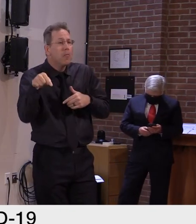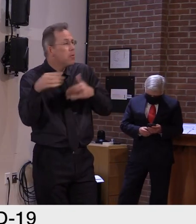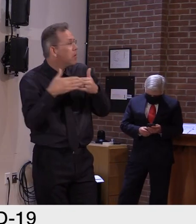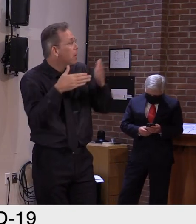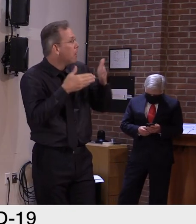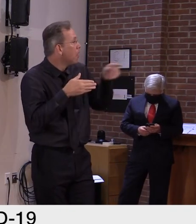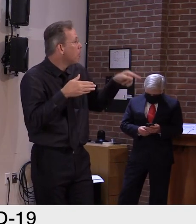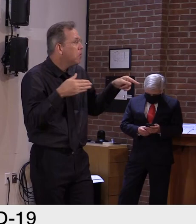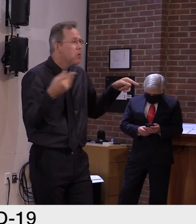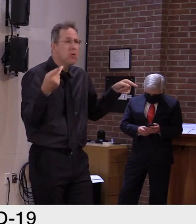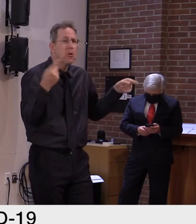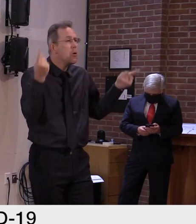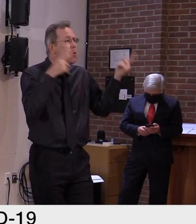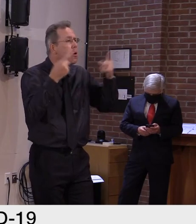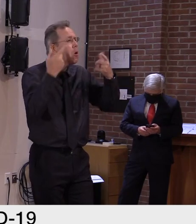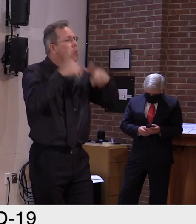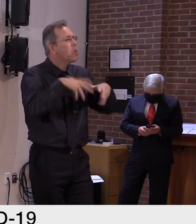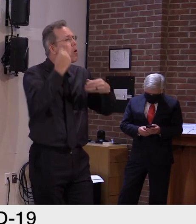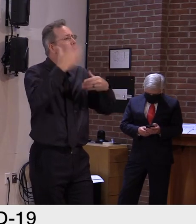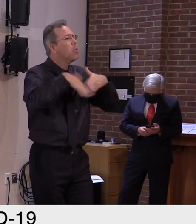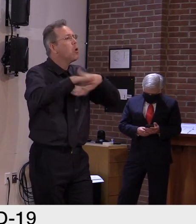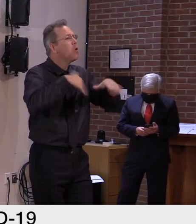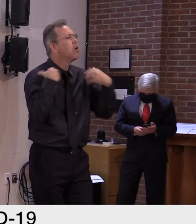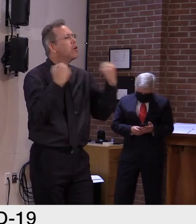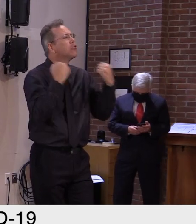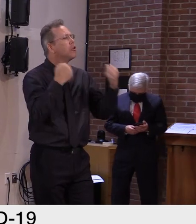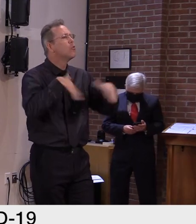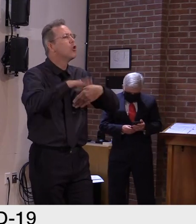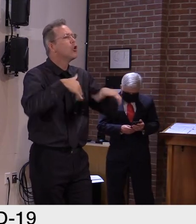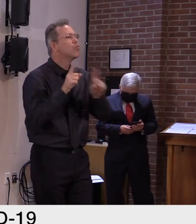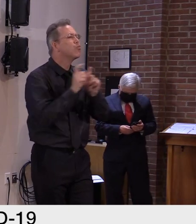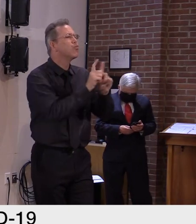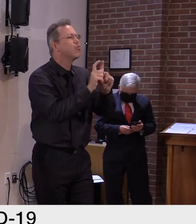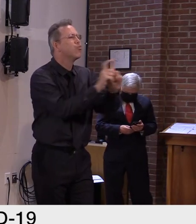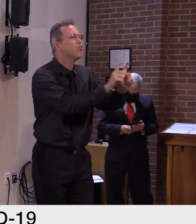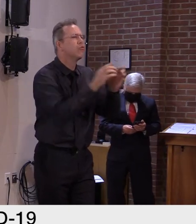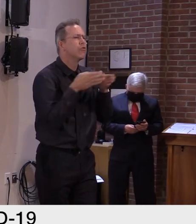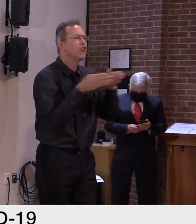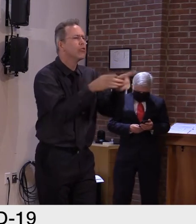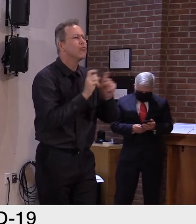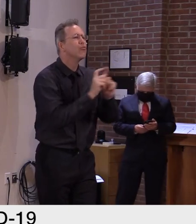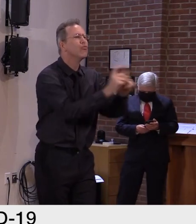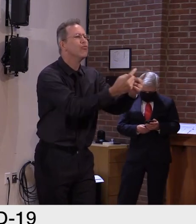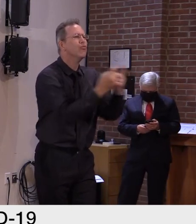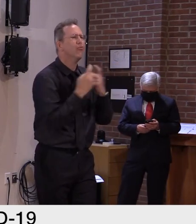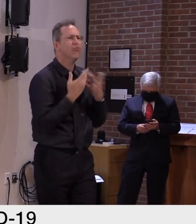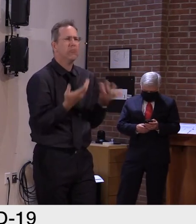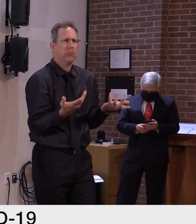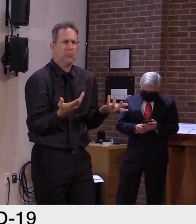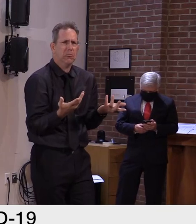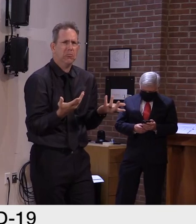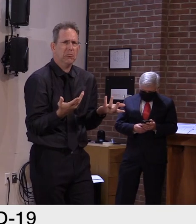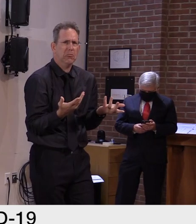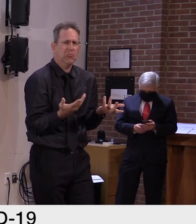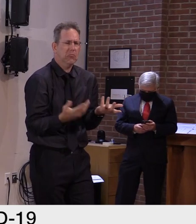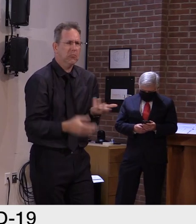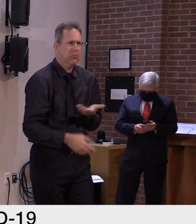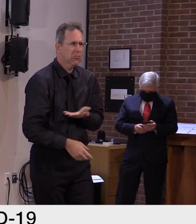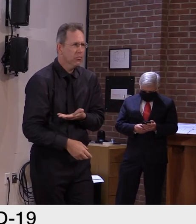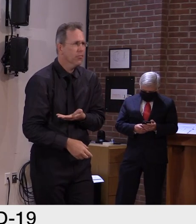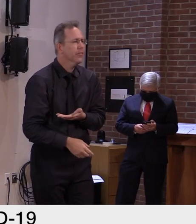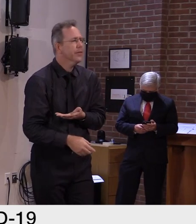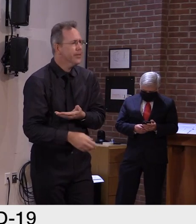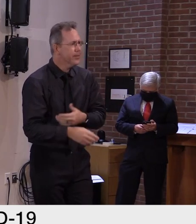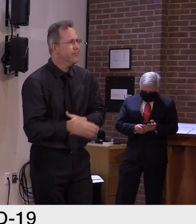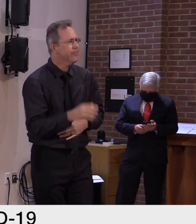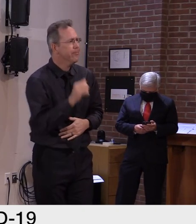that they have been potting with during this time. Yeah, this is obviously different than the beginning. This is not